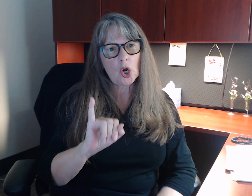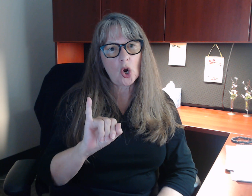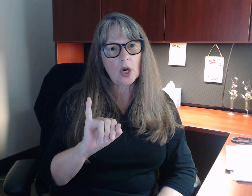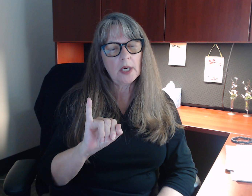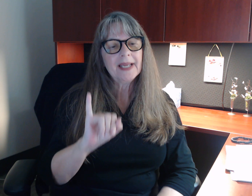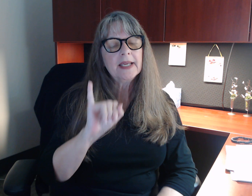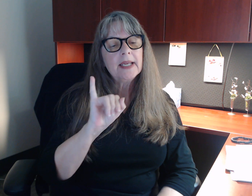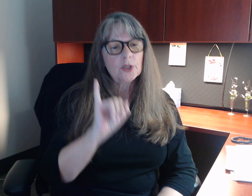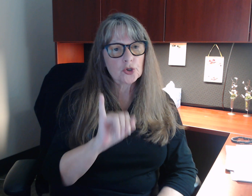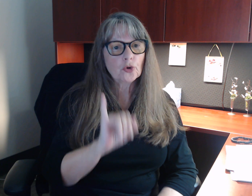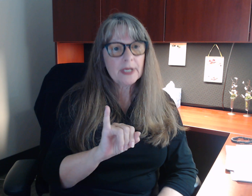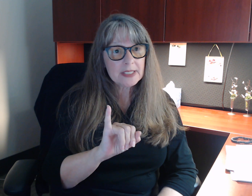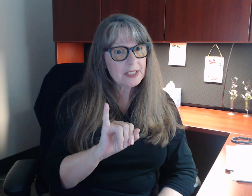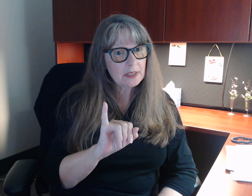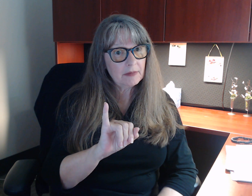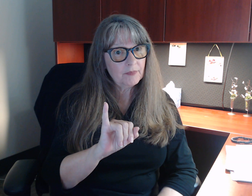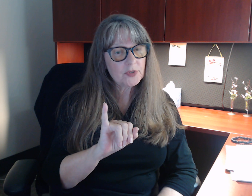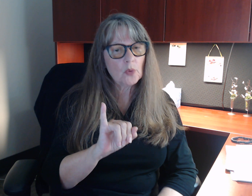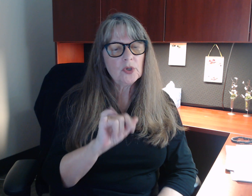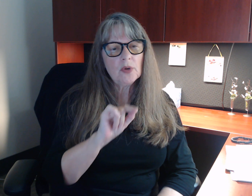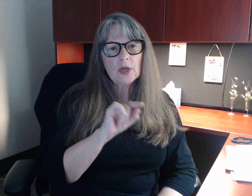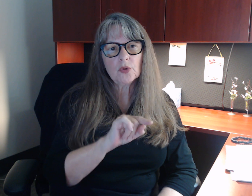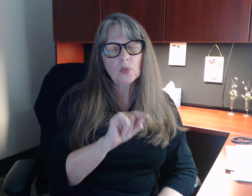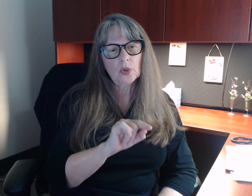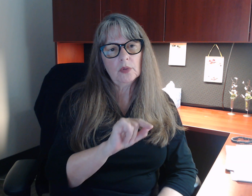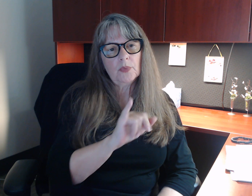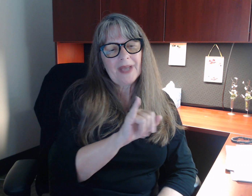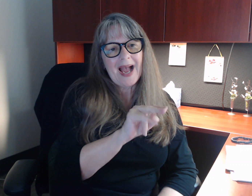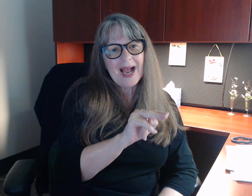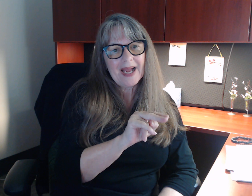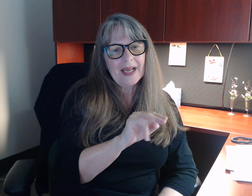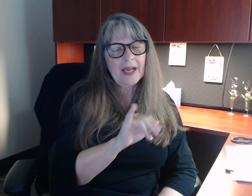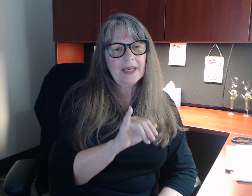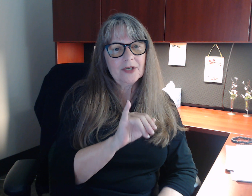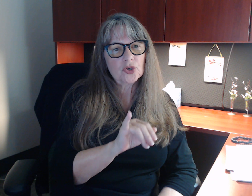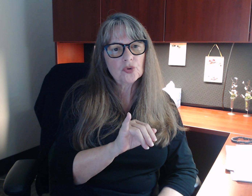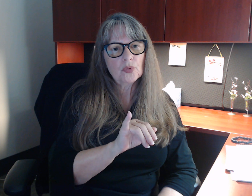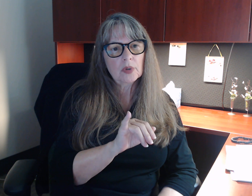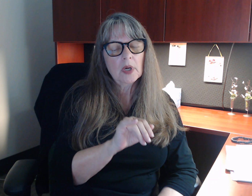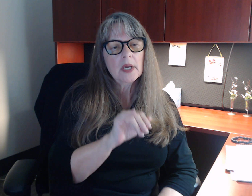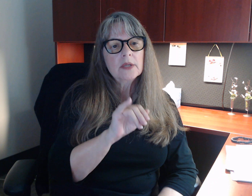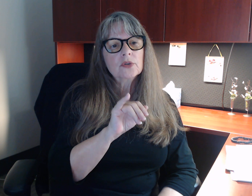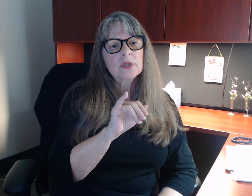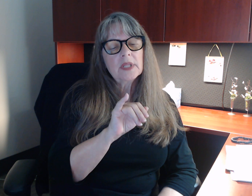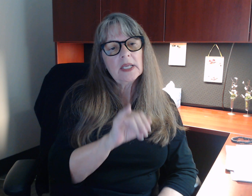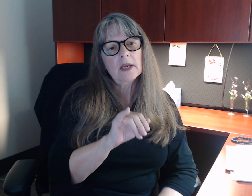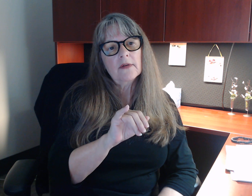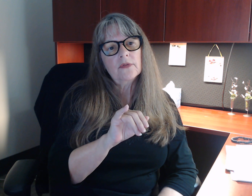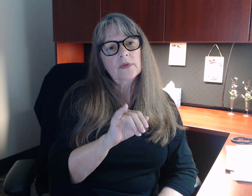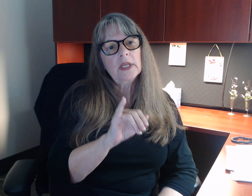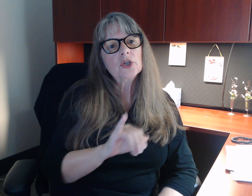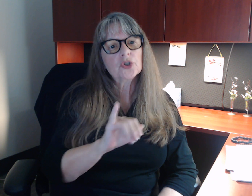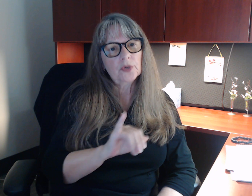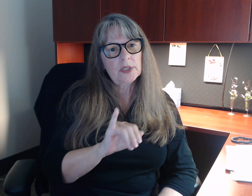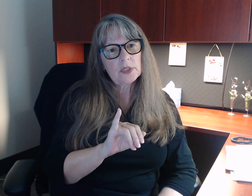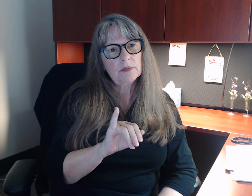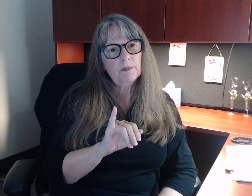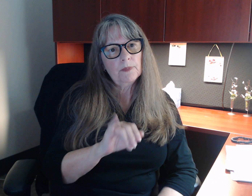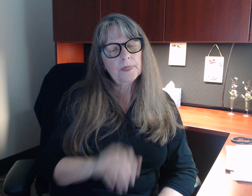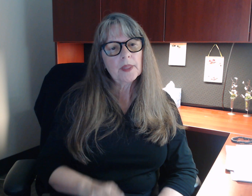car. Insurance. So when you hear the word with the I insure, think of insurance.